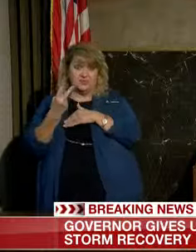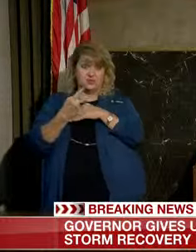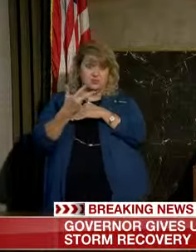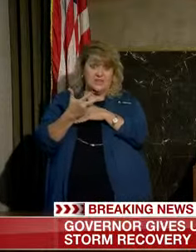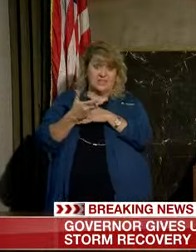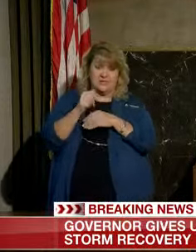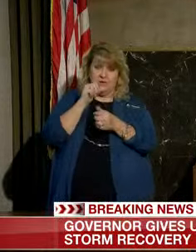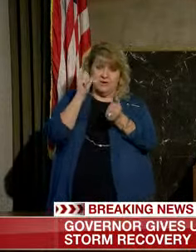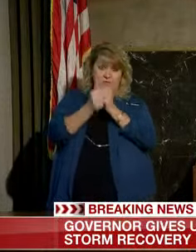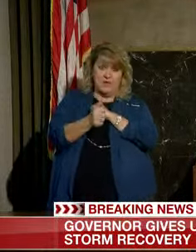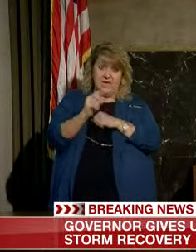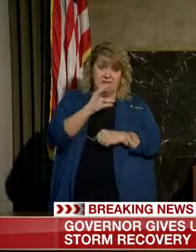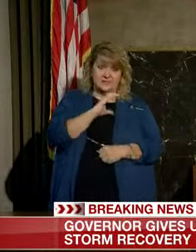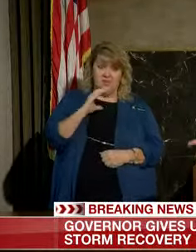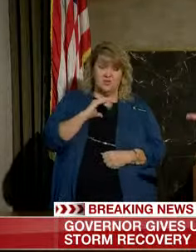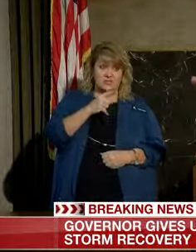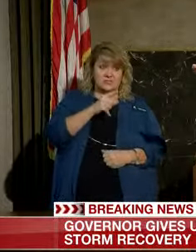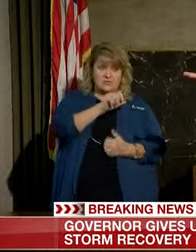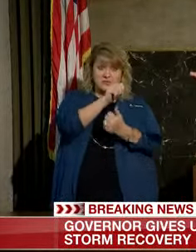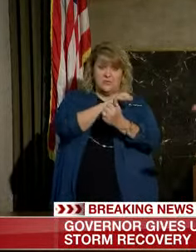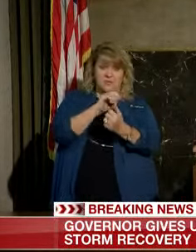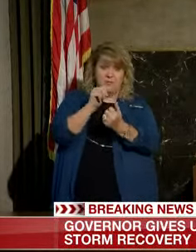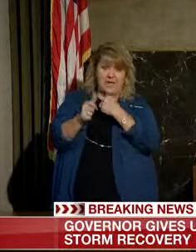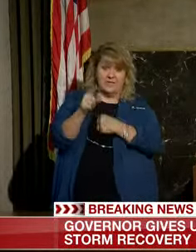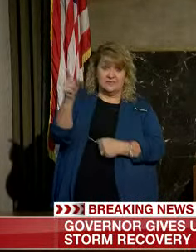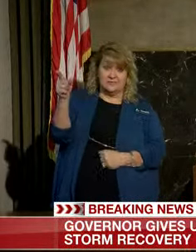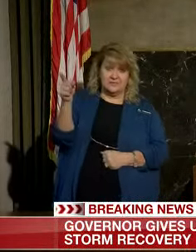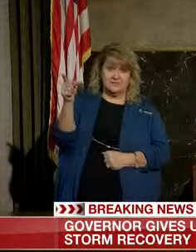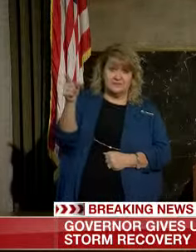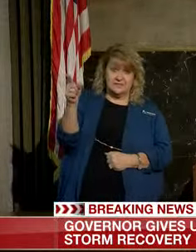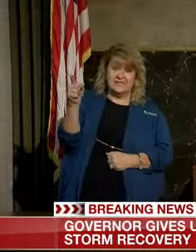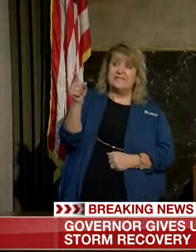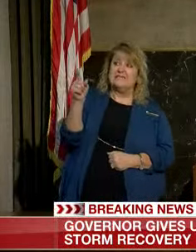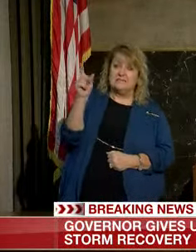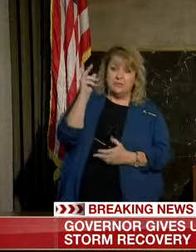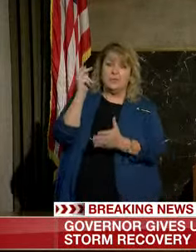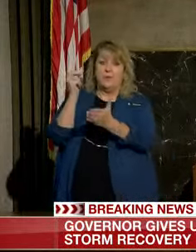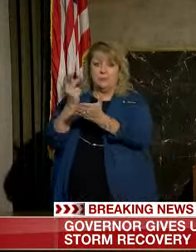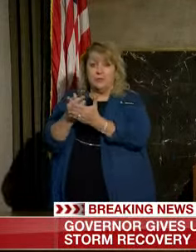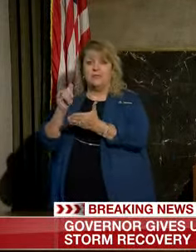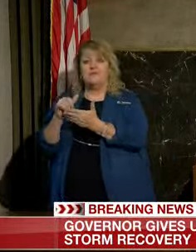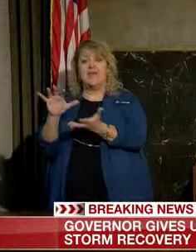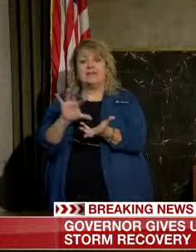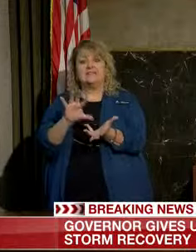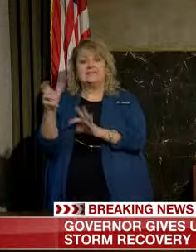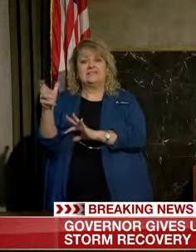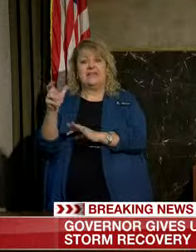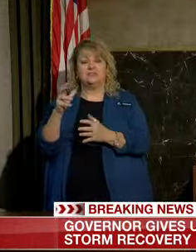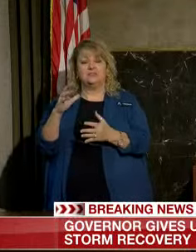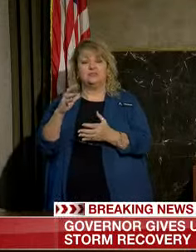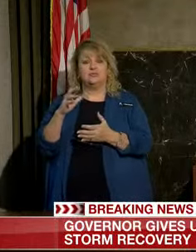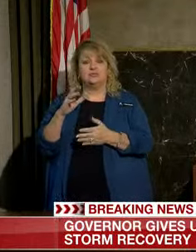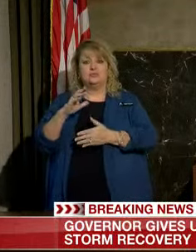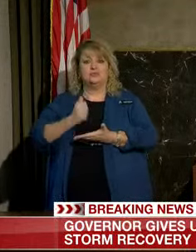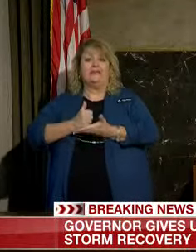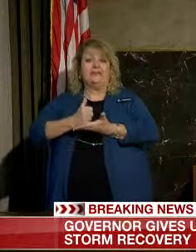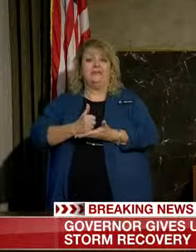instrument past Congress that gets that disaster relief funding that I just mentioned at least started in